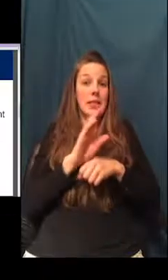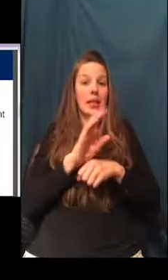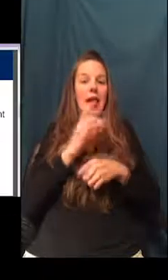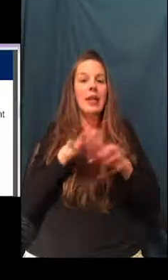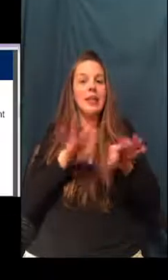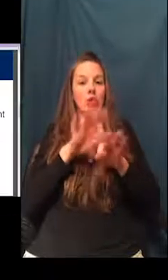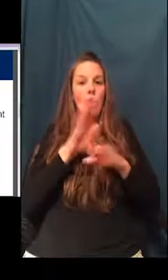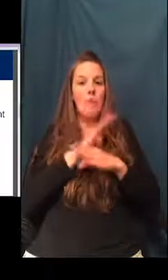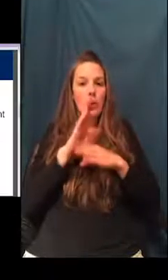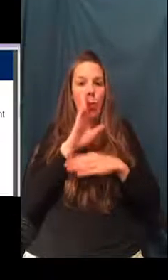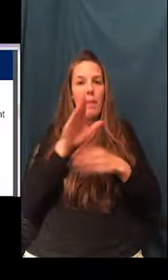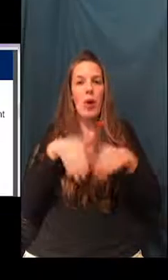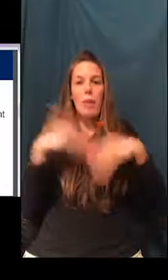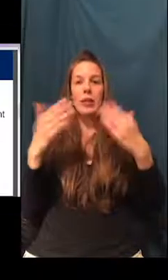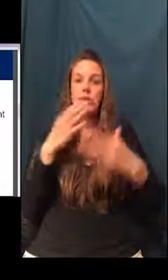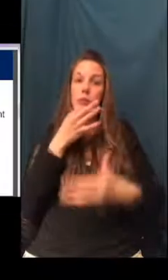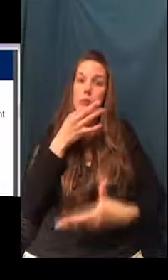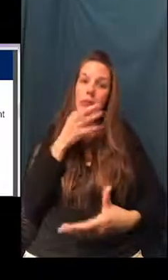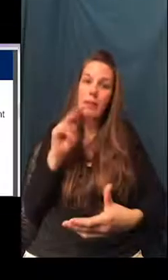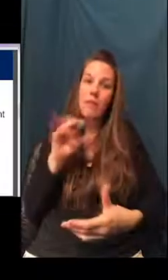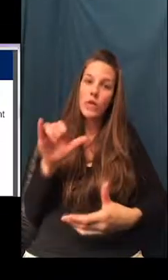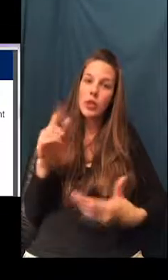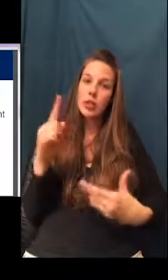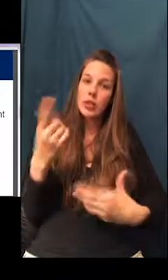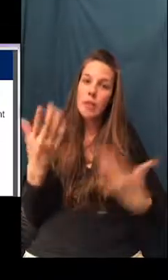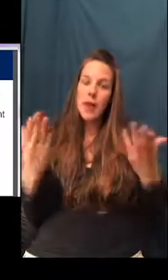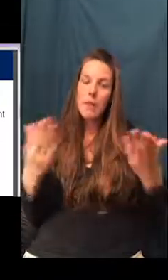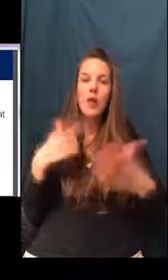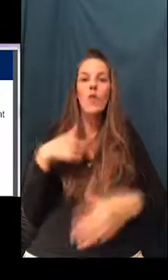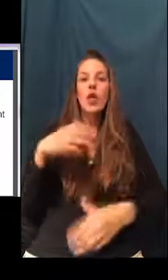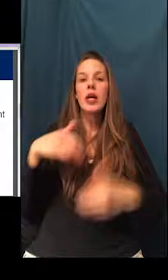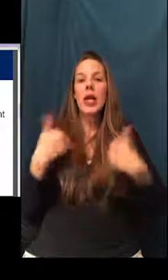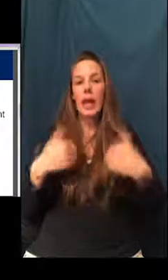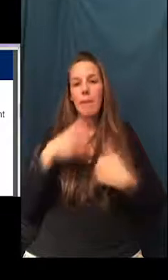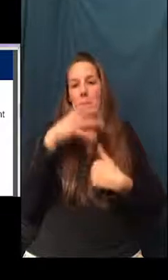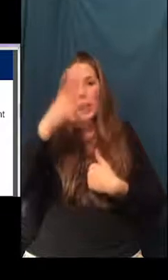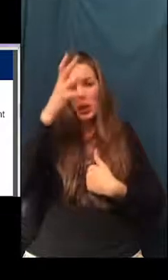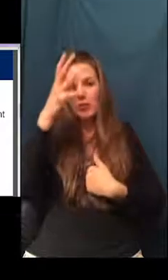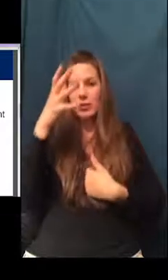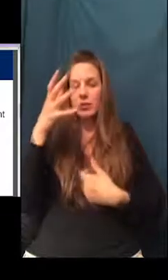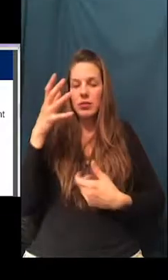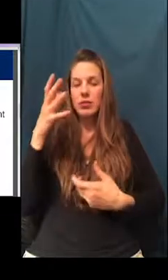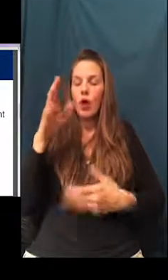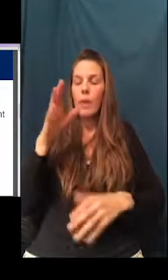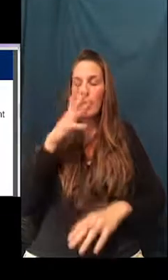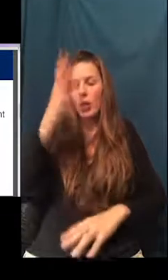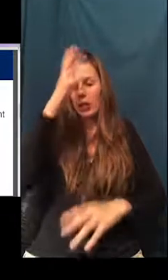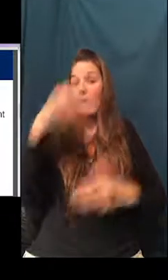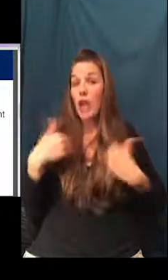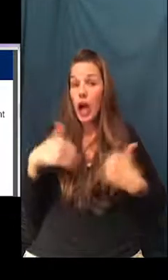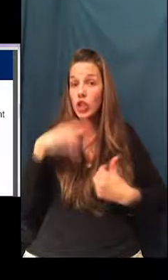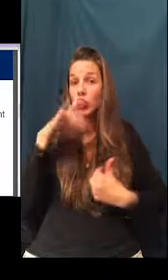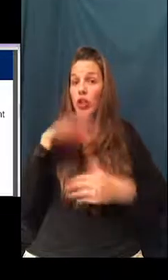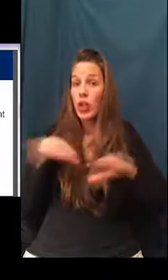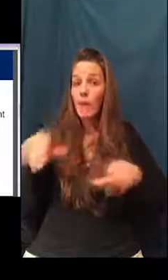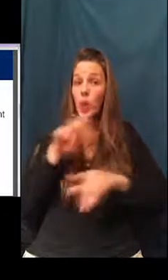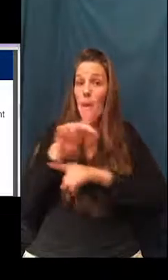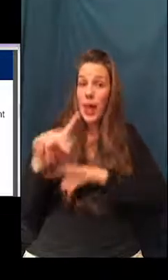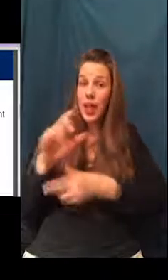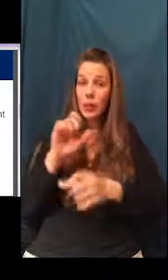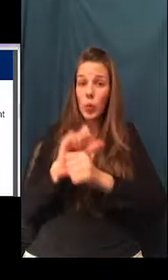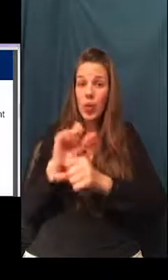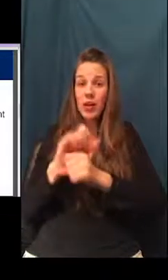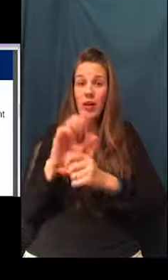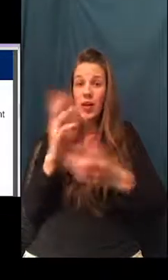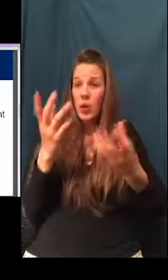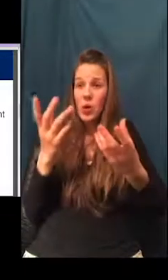young children who will have to return to work, is there any funding or programs that will be in place to offset that expense,